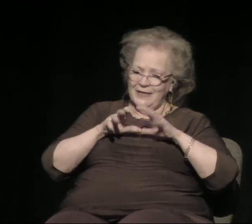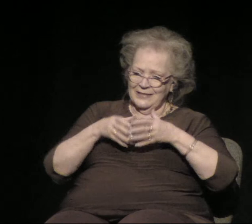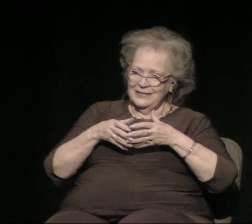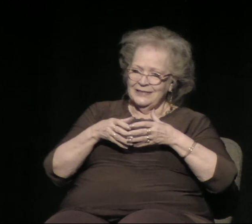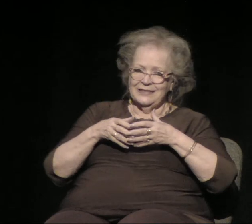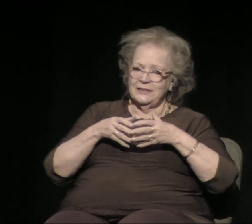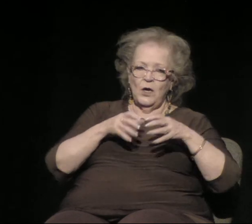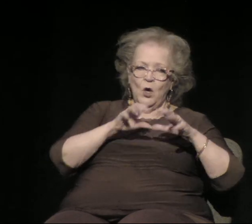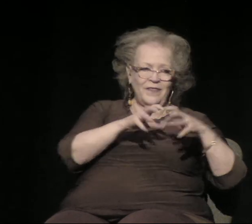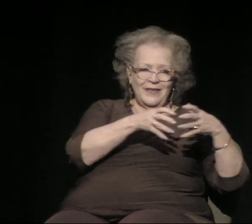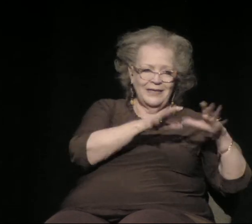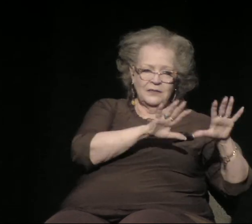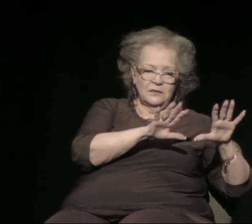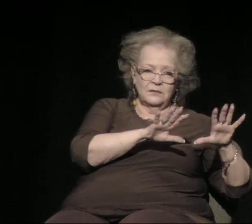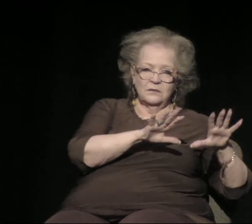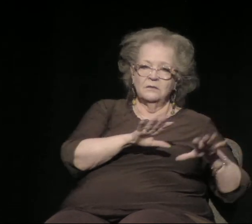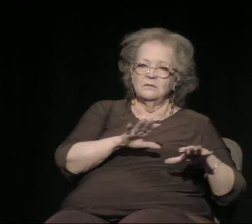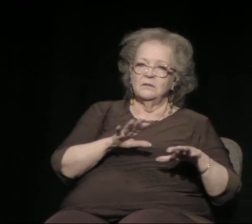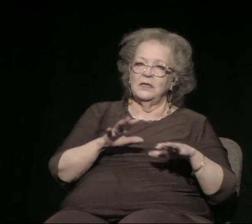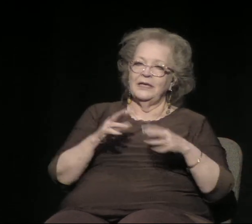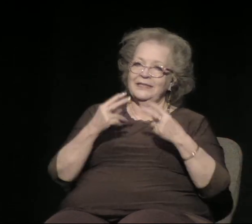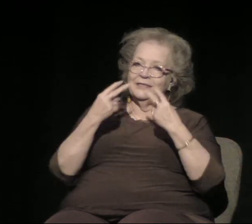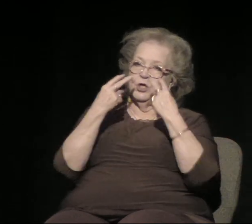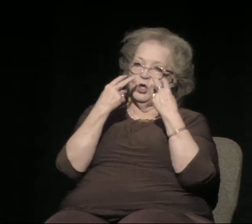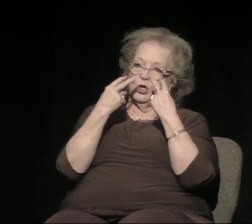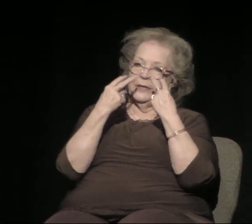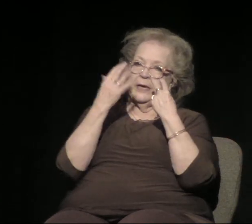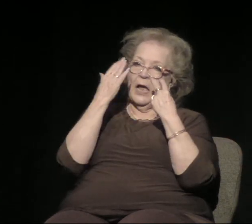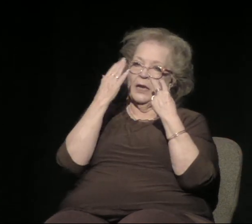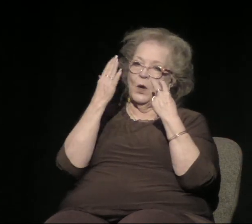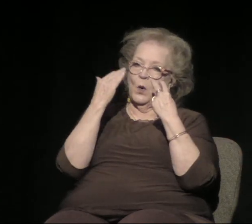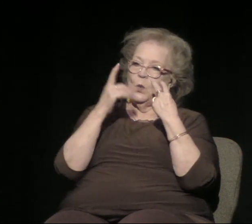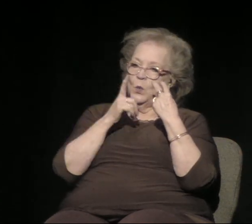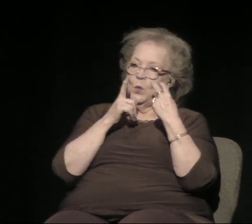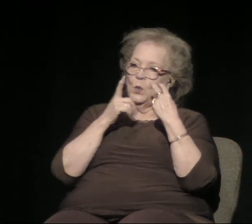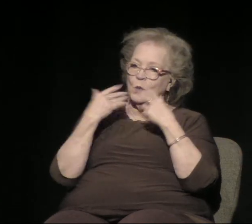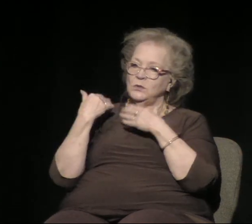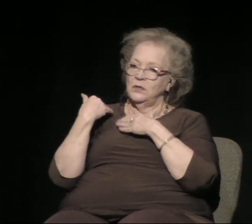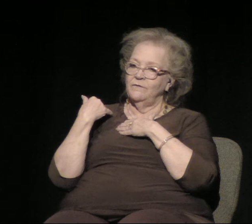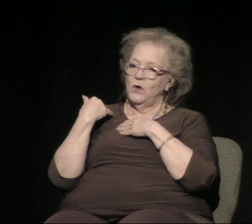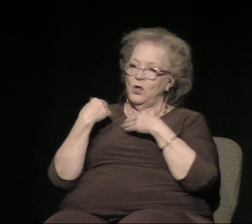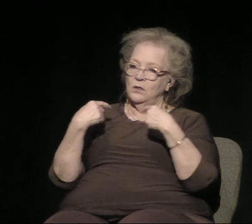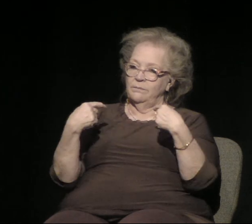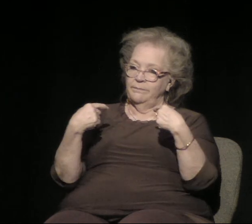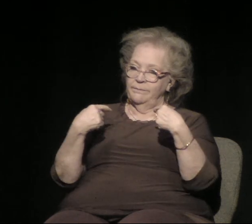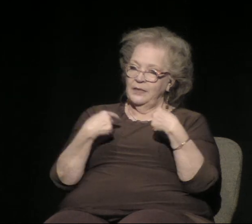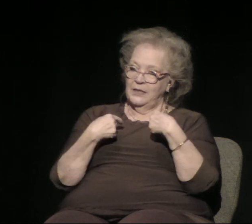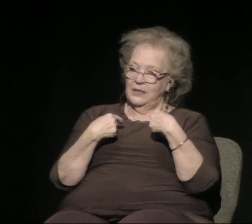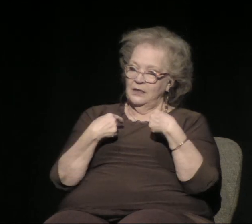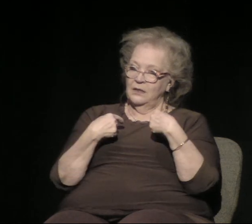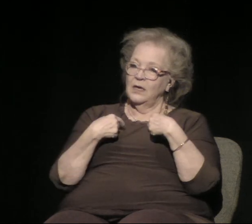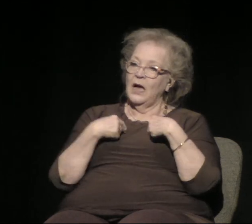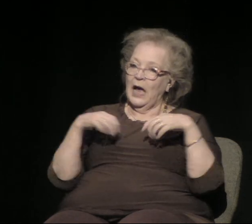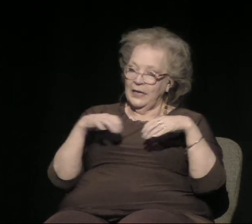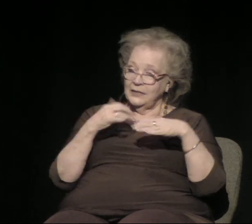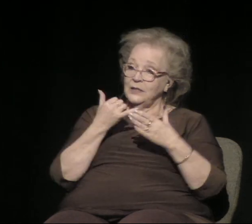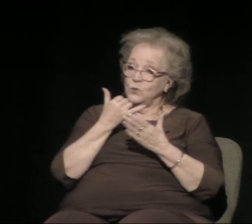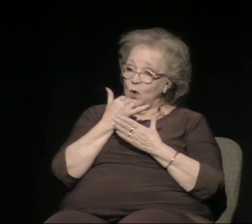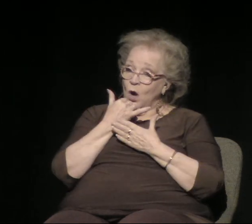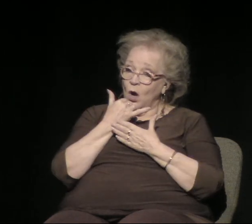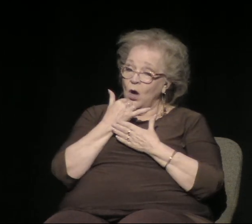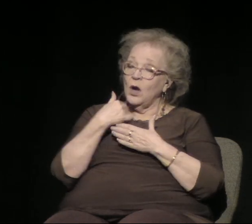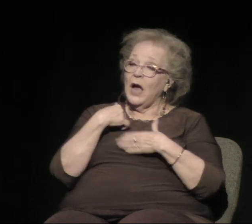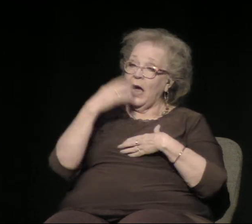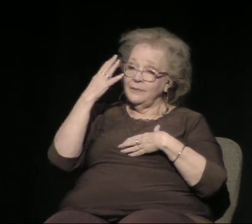did or that tribe did. He's looking in the mirror and saying, I know who's at fault here. Me. I did wrong. I